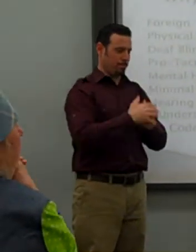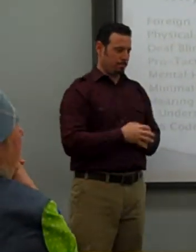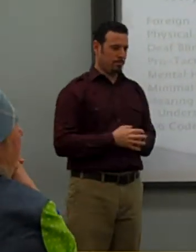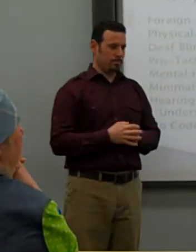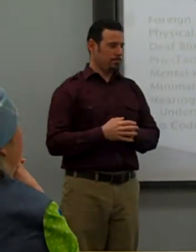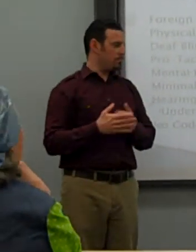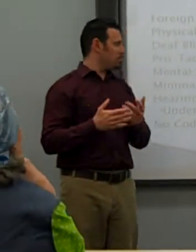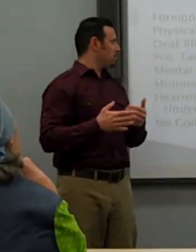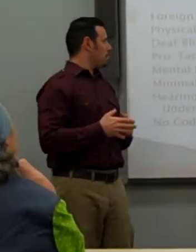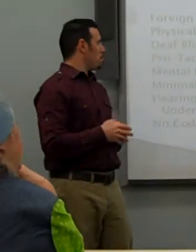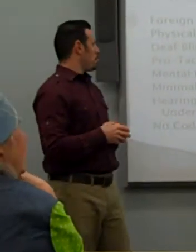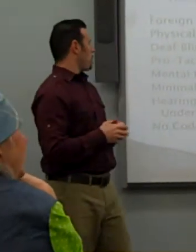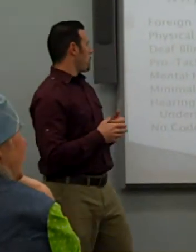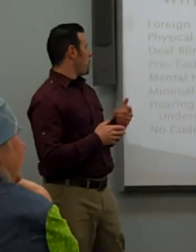to help with that situation.